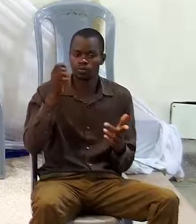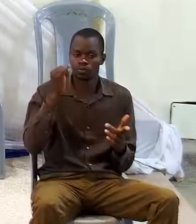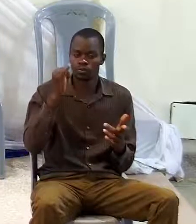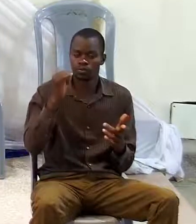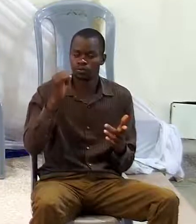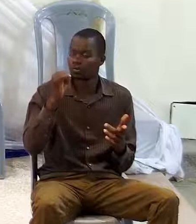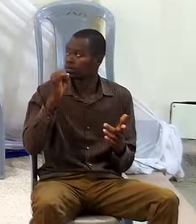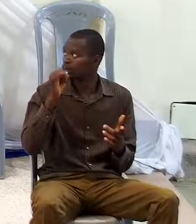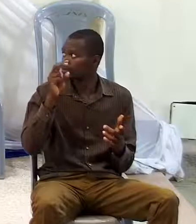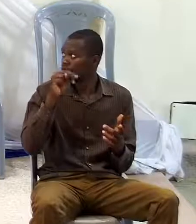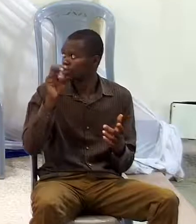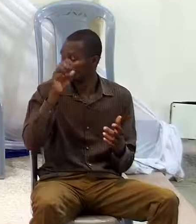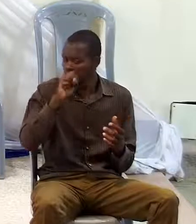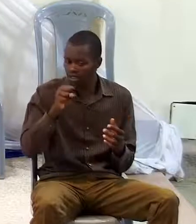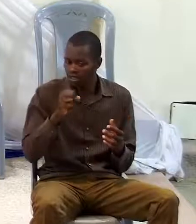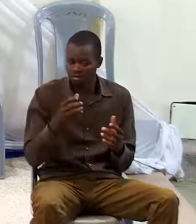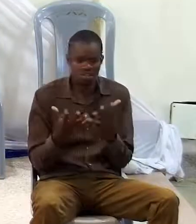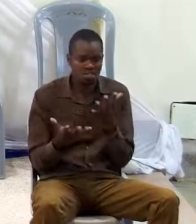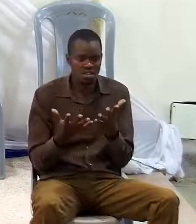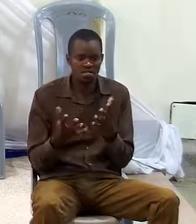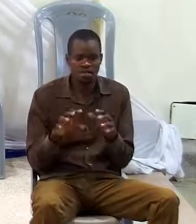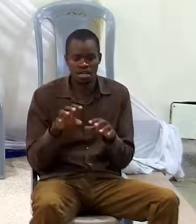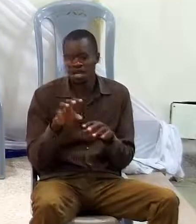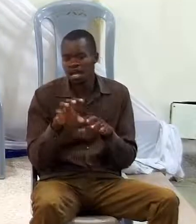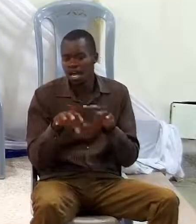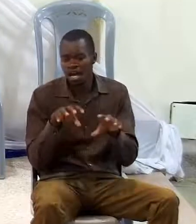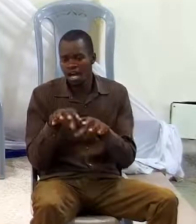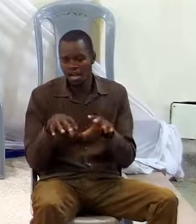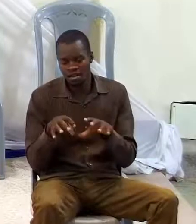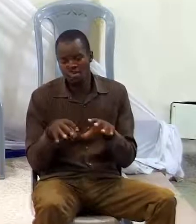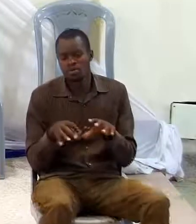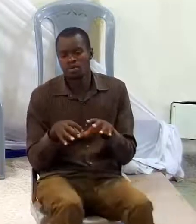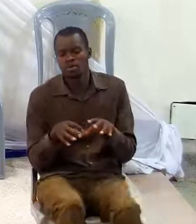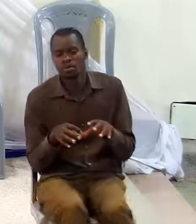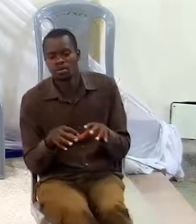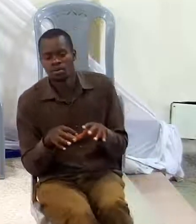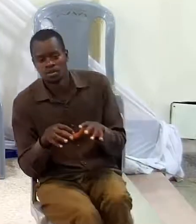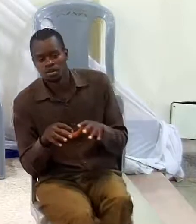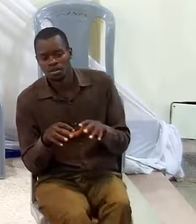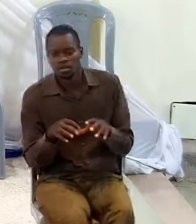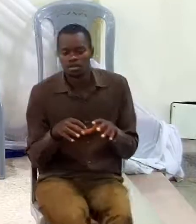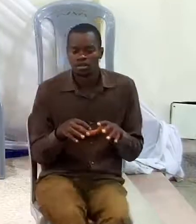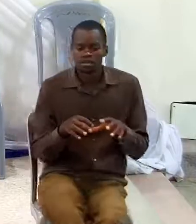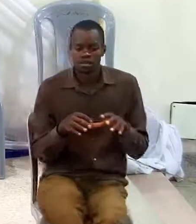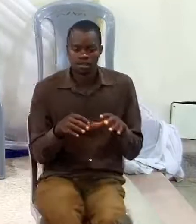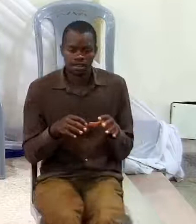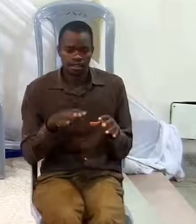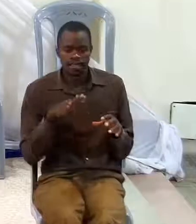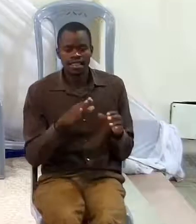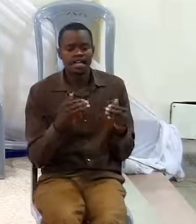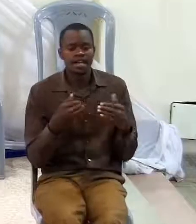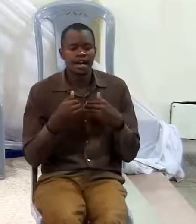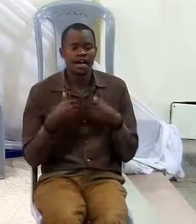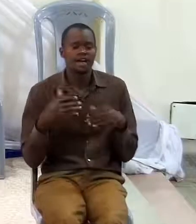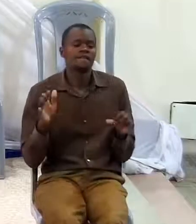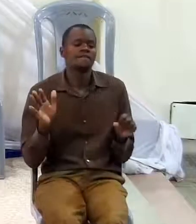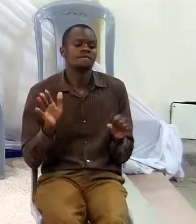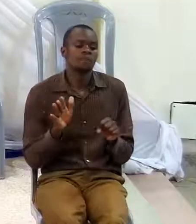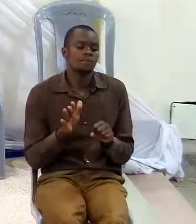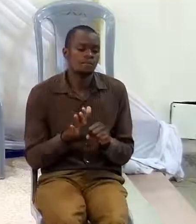animal-based proteins, they are high in fat, what we call the